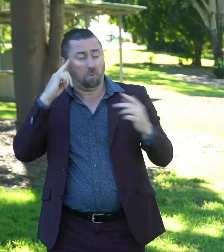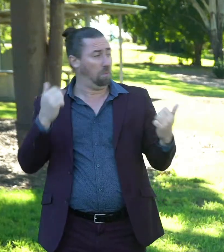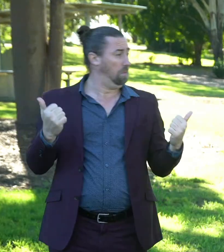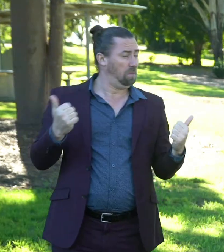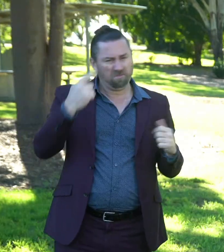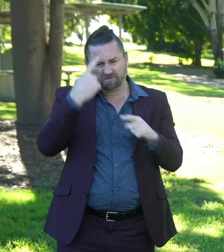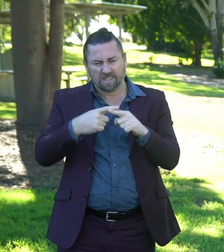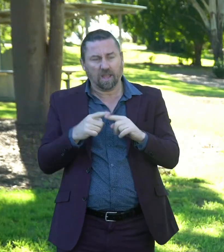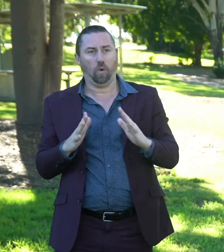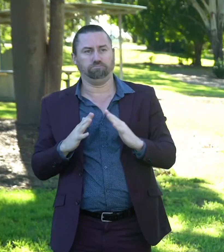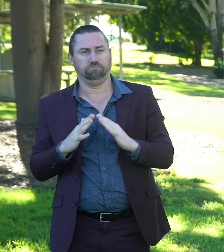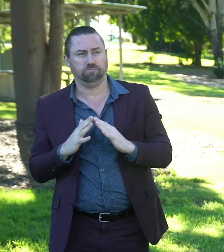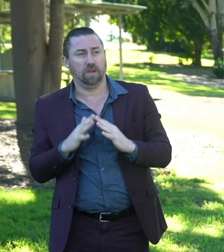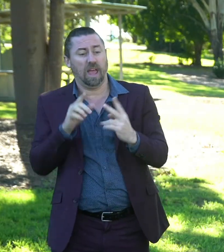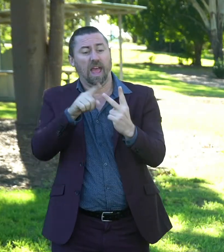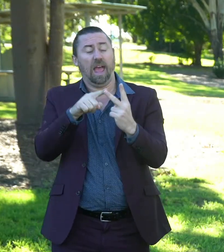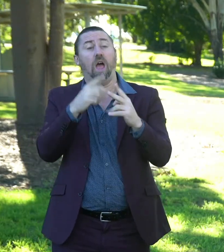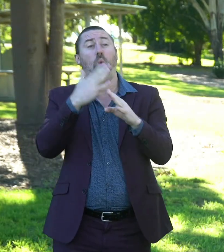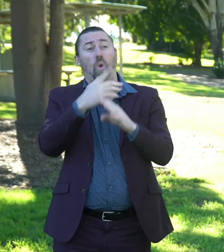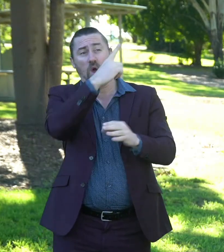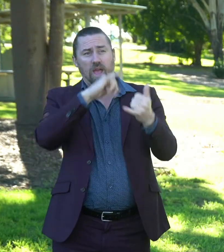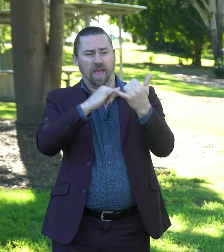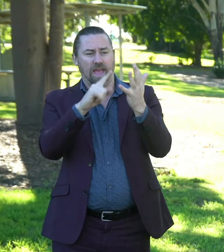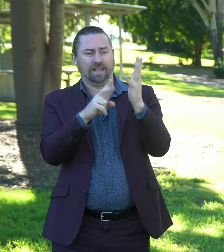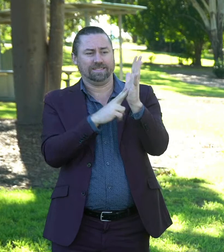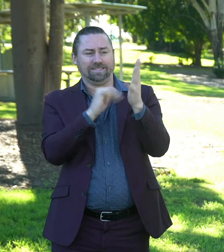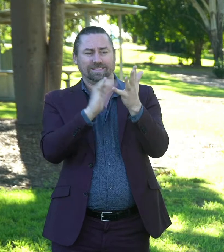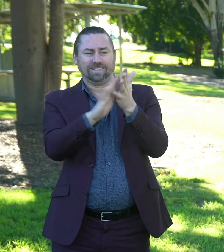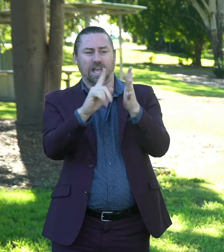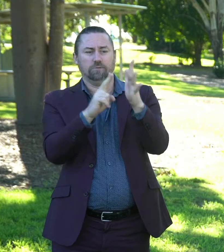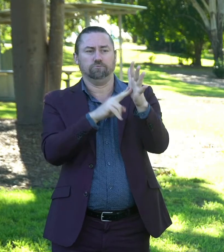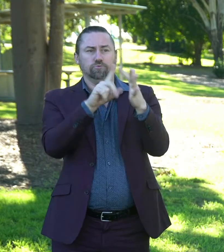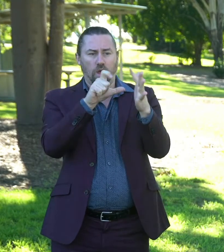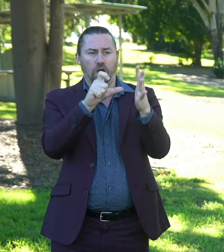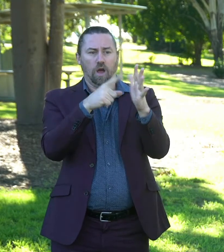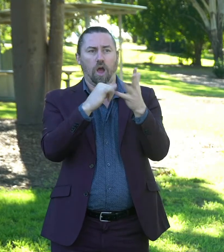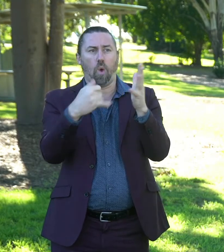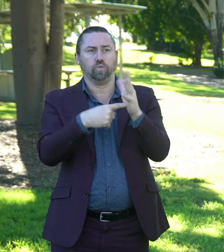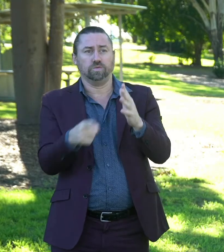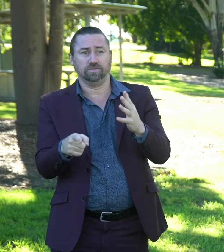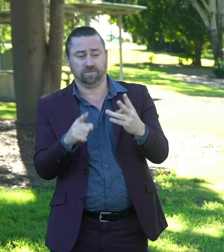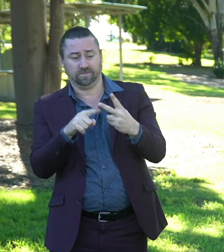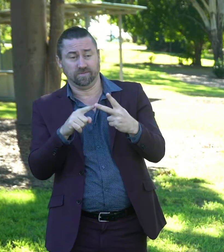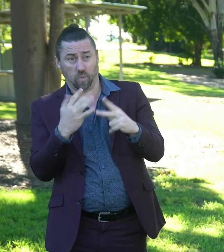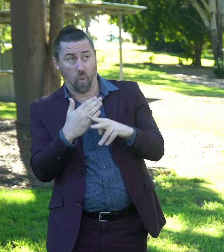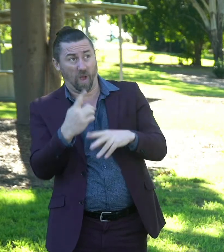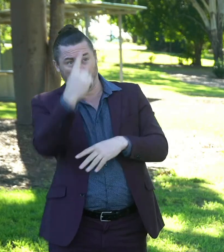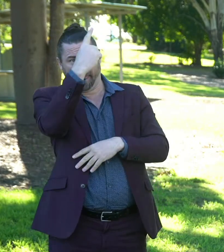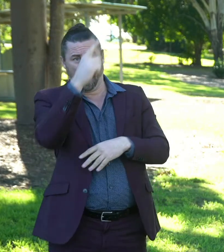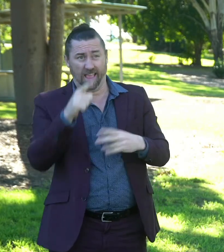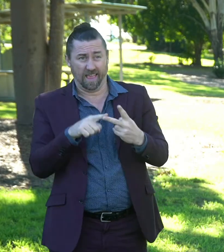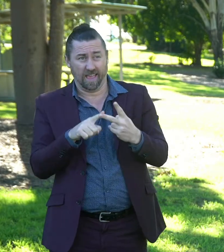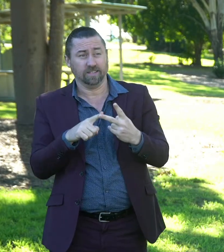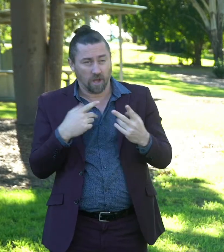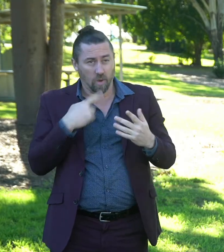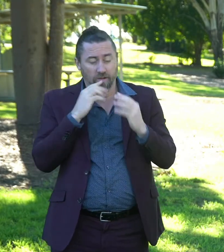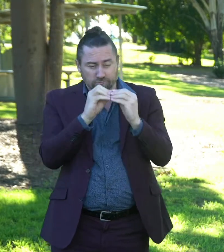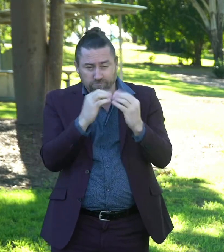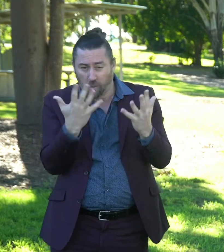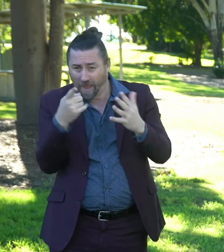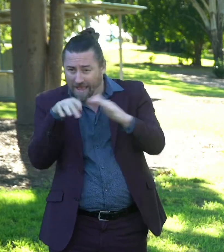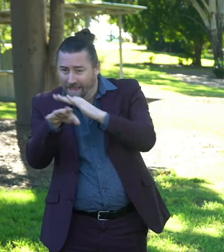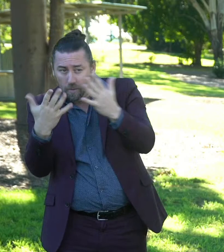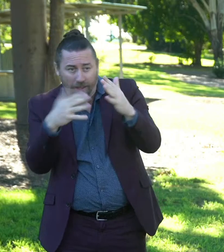and they work in the Sunshine Coast. So we'll be going through all of that with both of them, and we'll get all